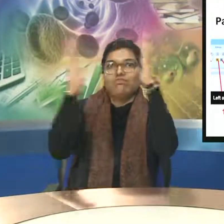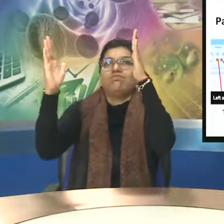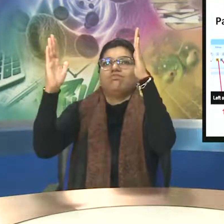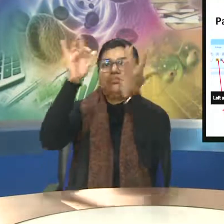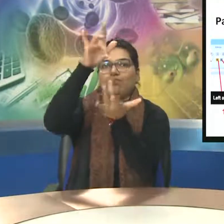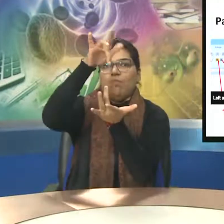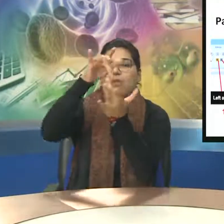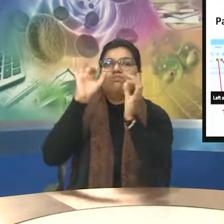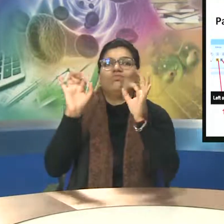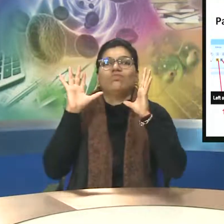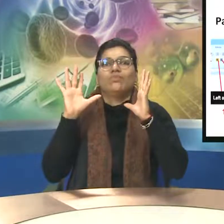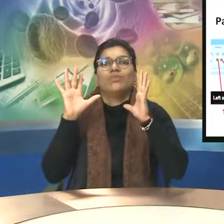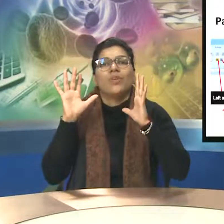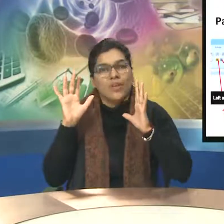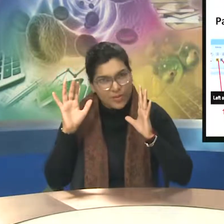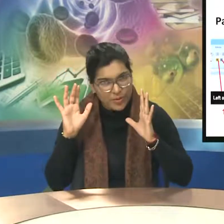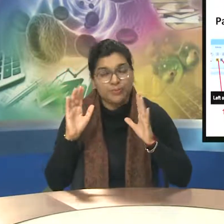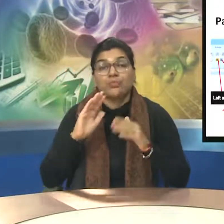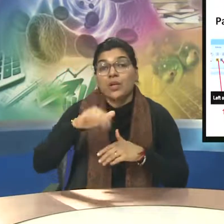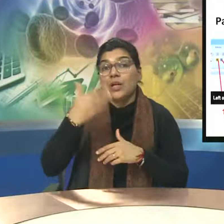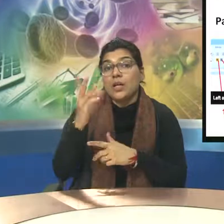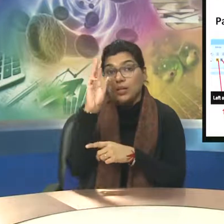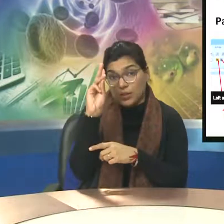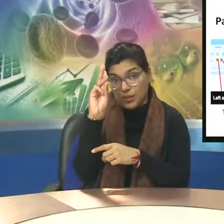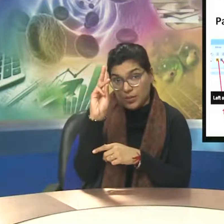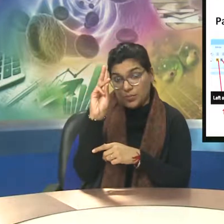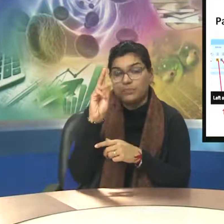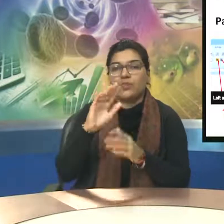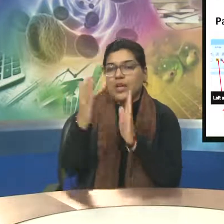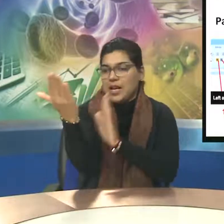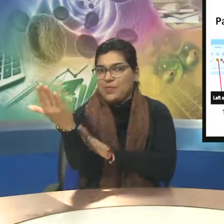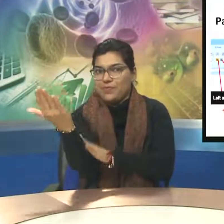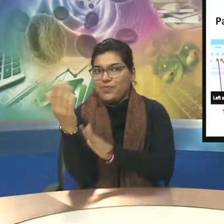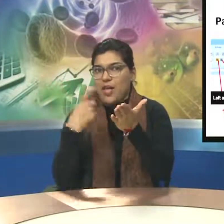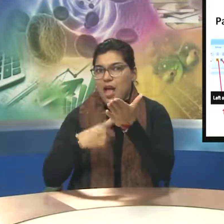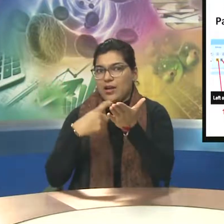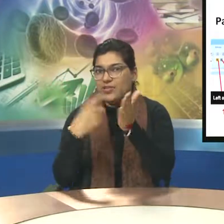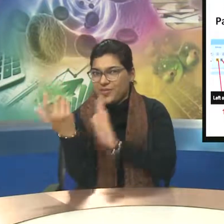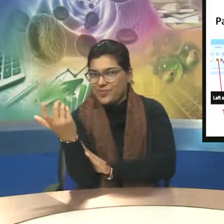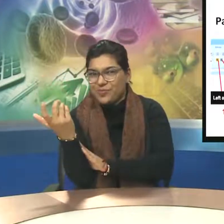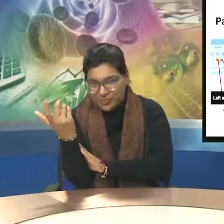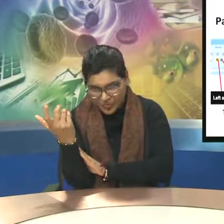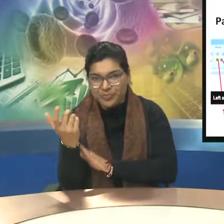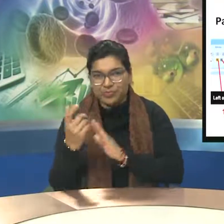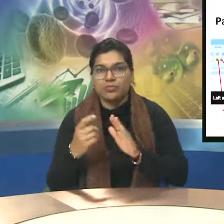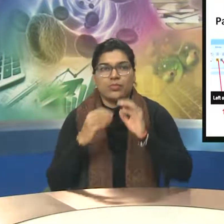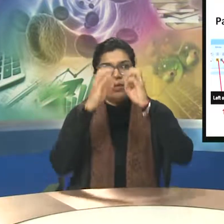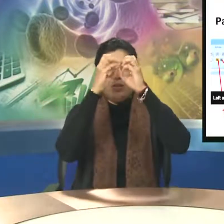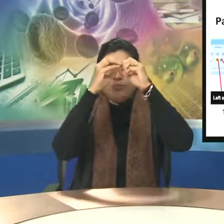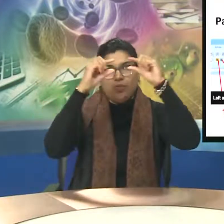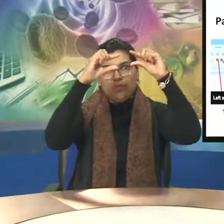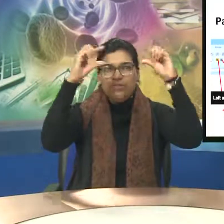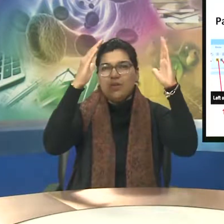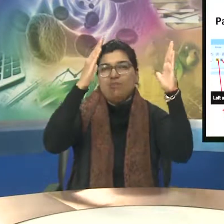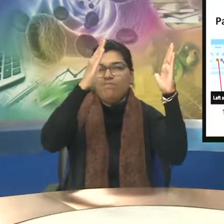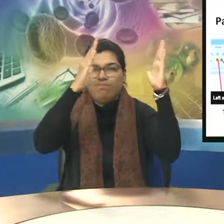second number from the alignment of paragraph format. On the third, if you want